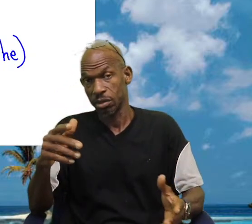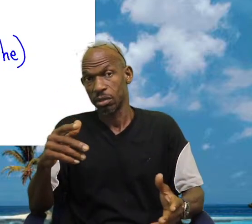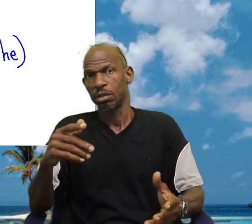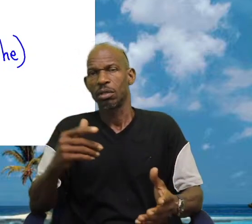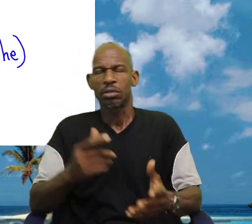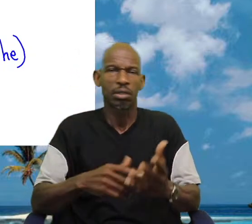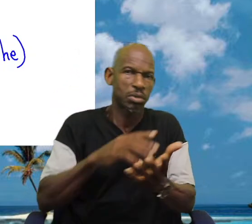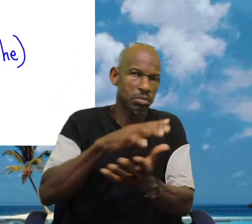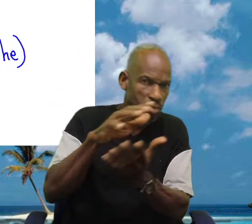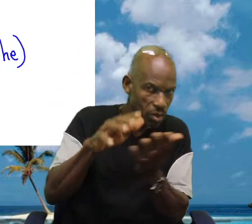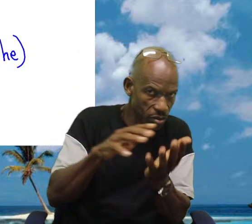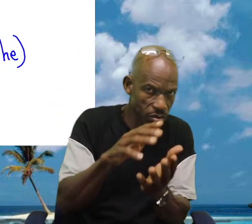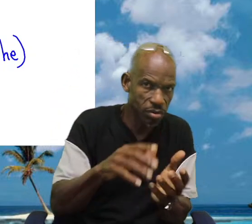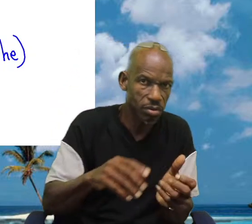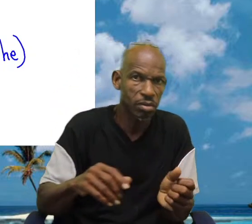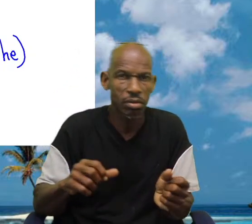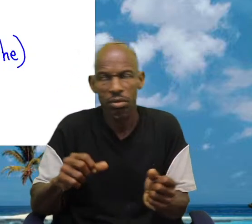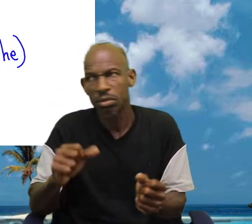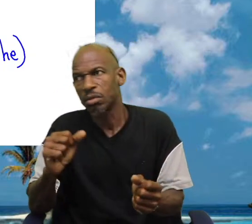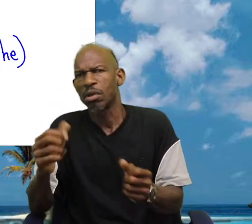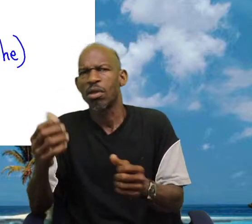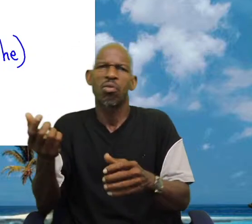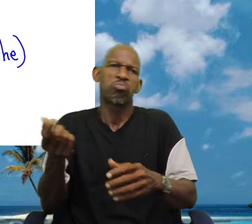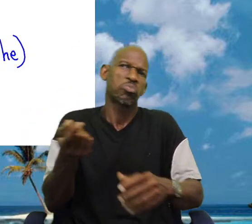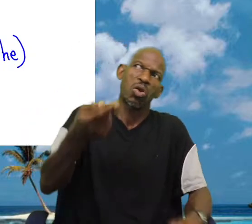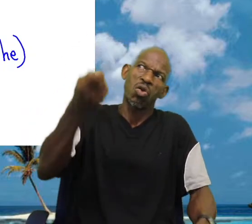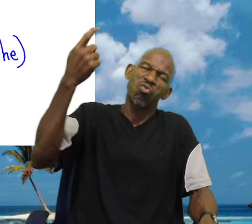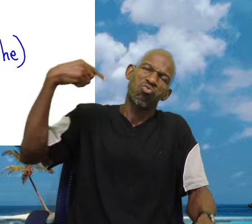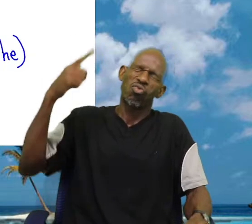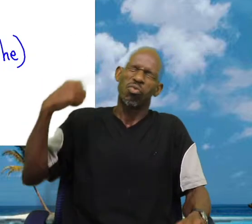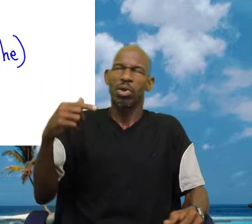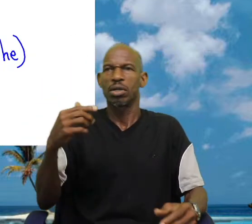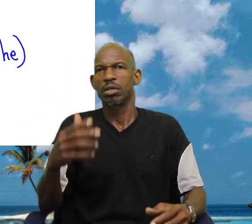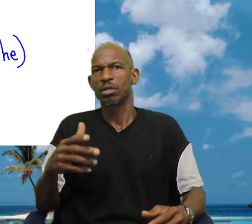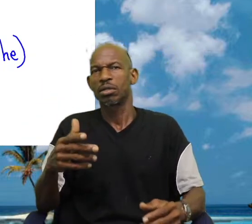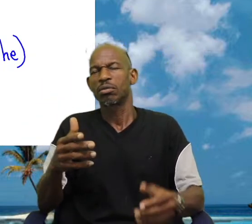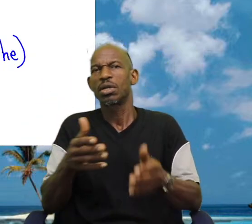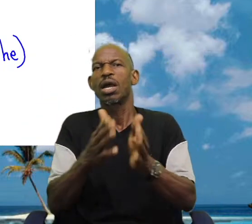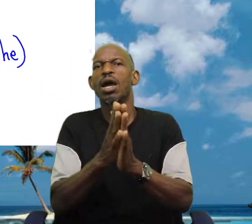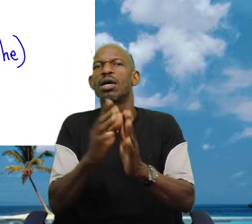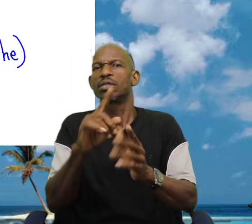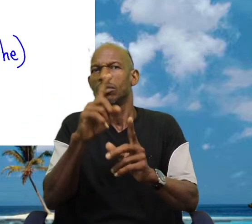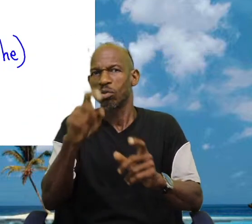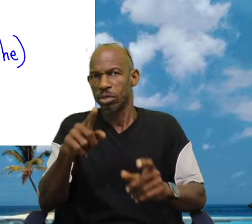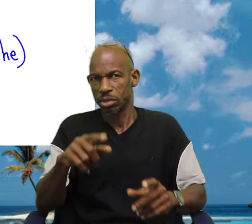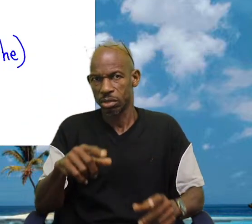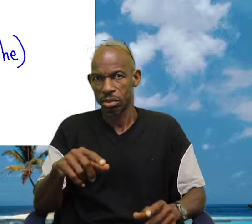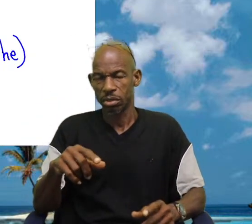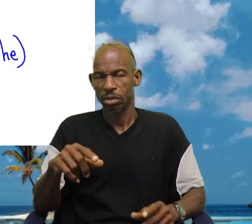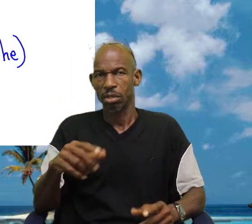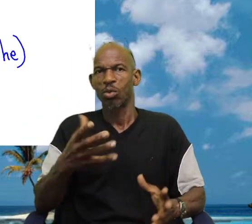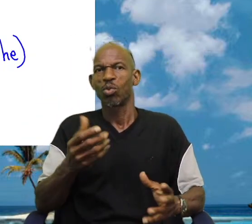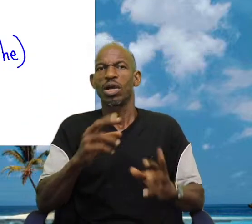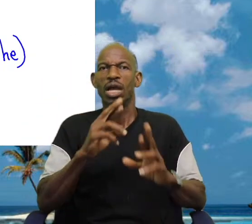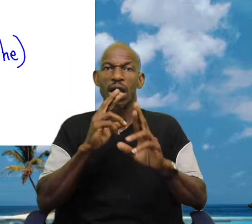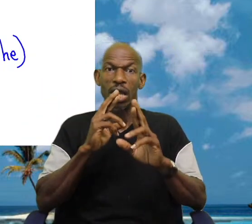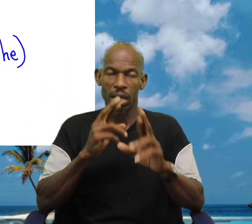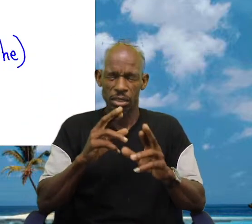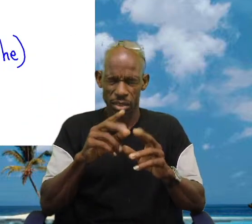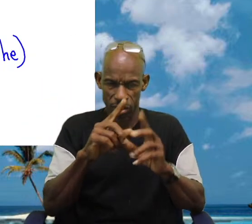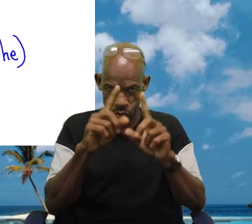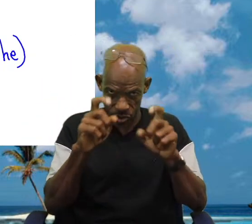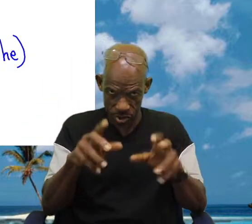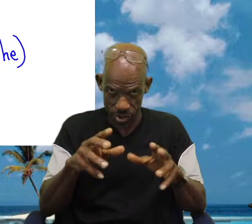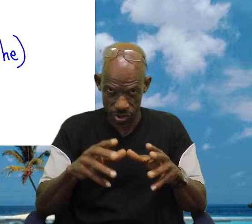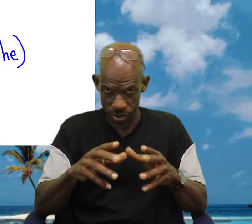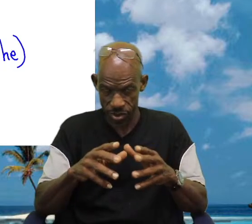of confusing. So when I'm teaching now, you're going to ask me questions. I don't want to not answer you. I want to answer your questions.